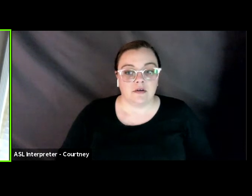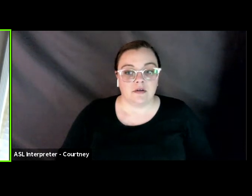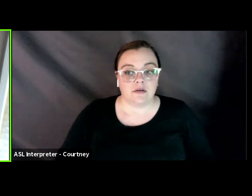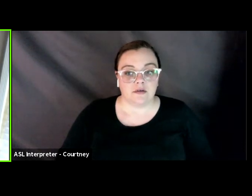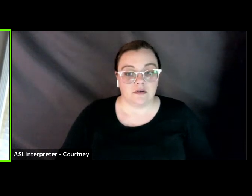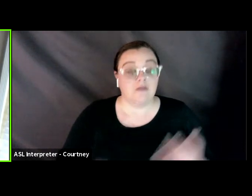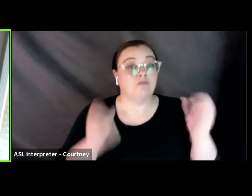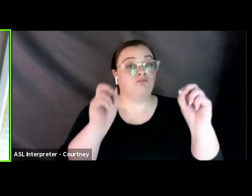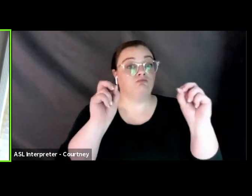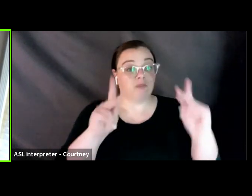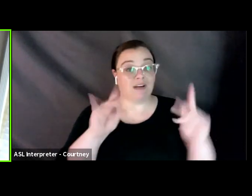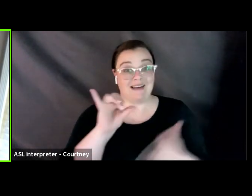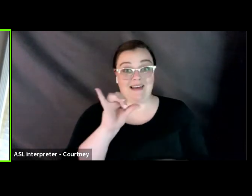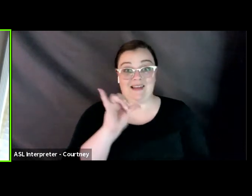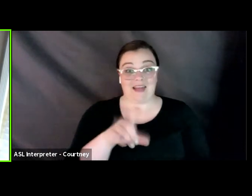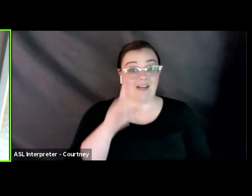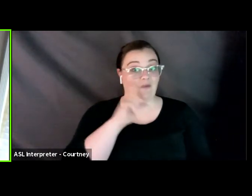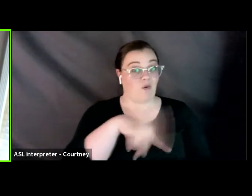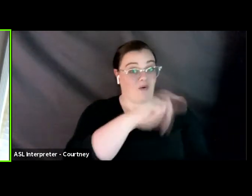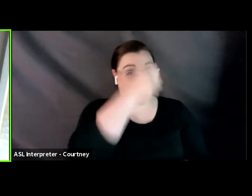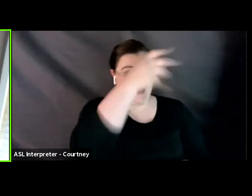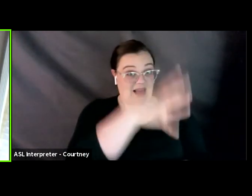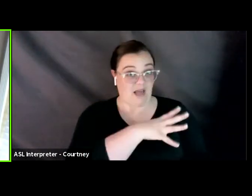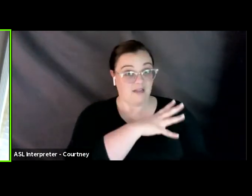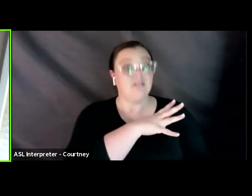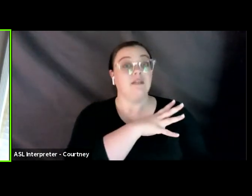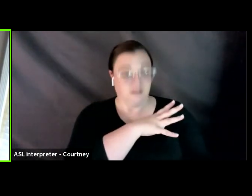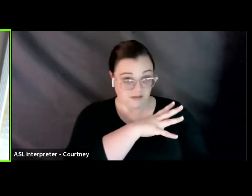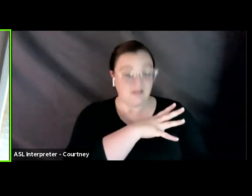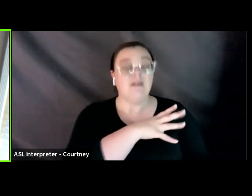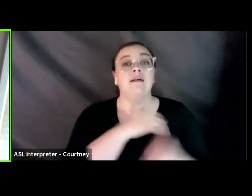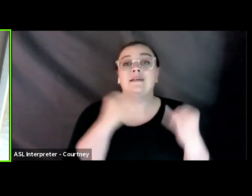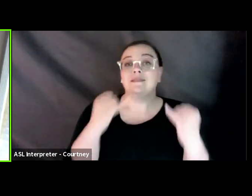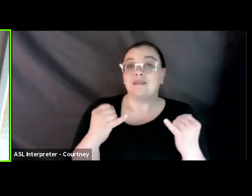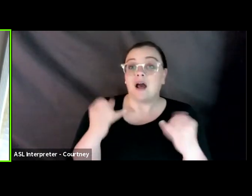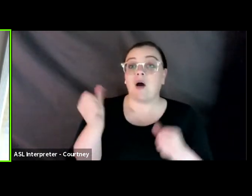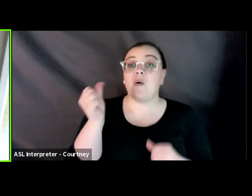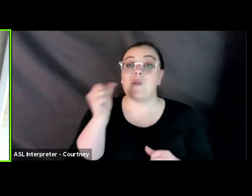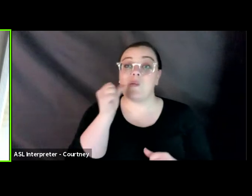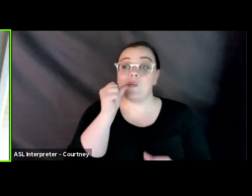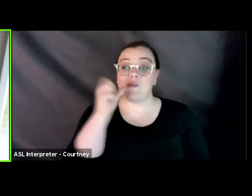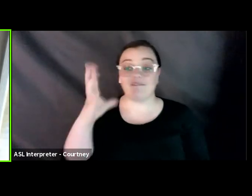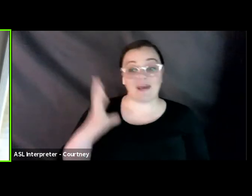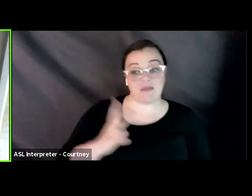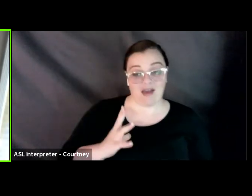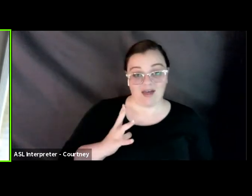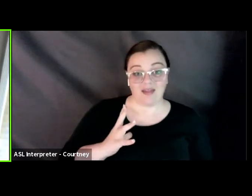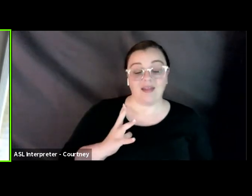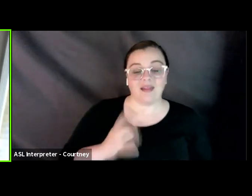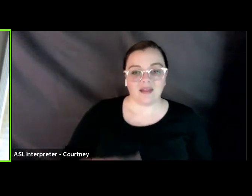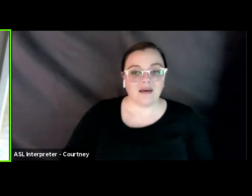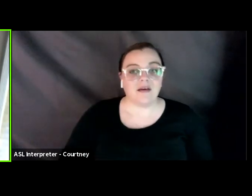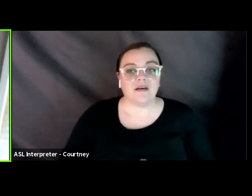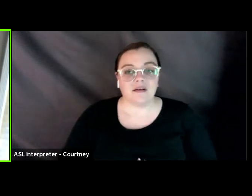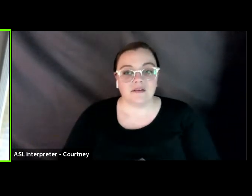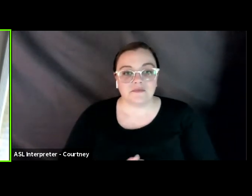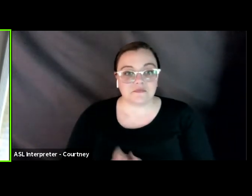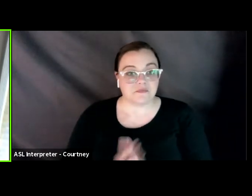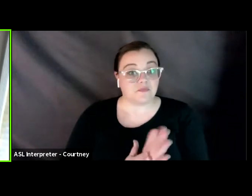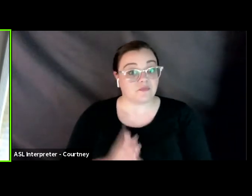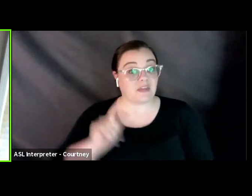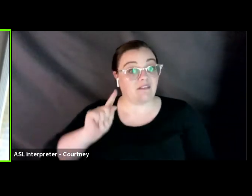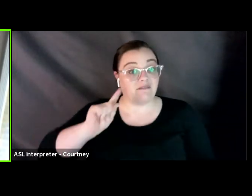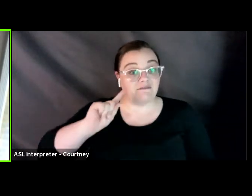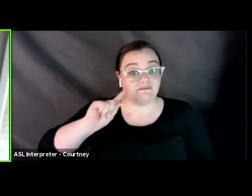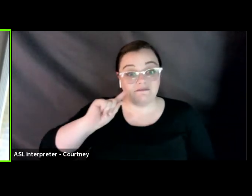Okay, that is for the guys. What we're going to do is we're going to move into the females. So the first